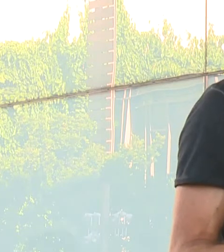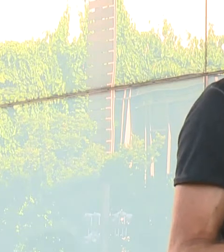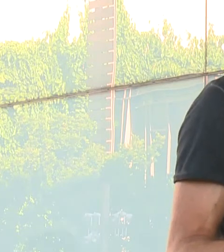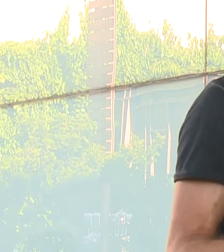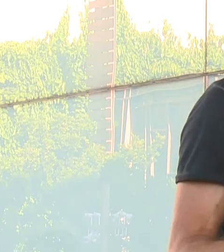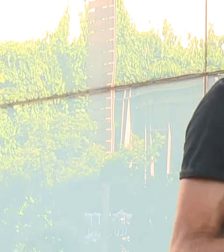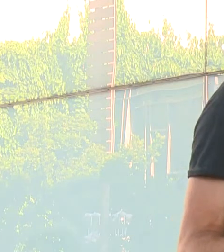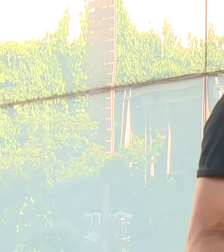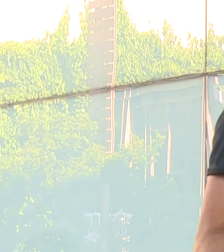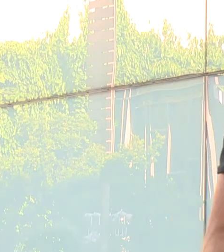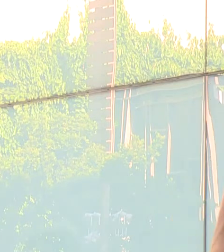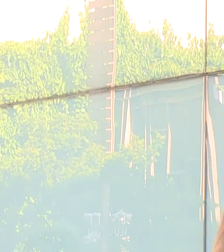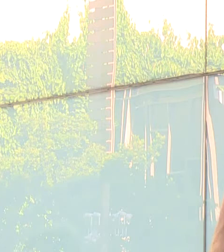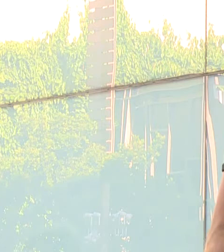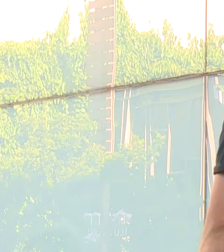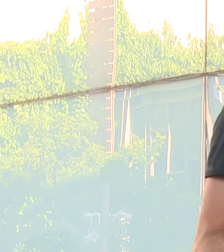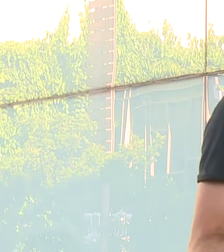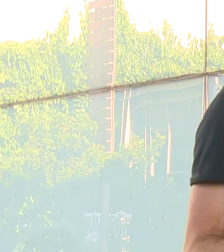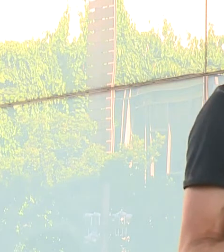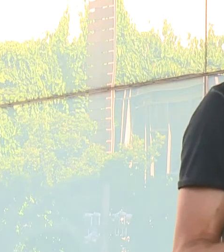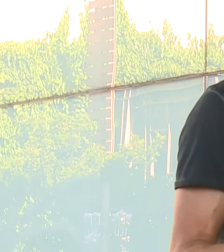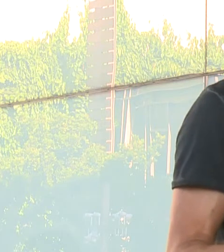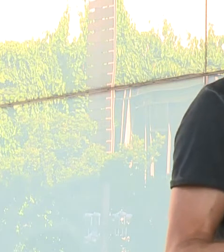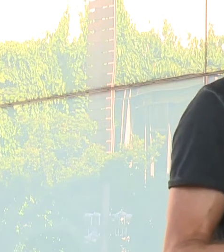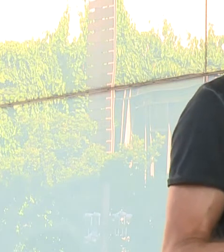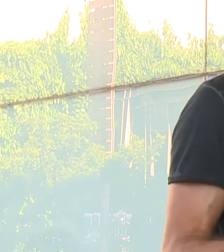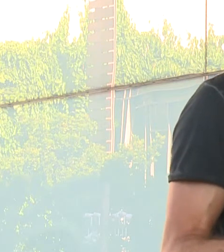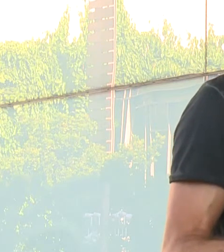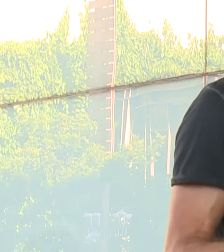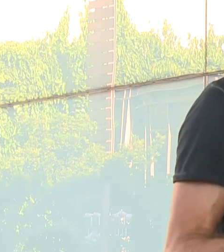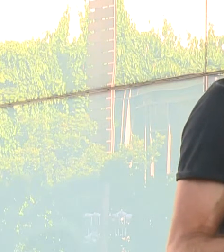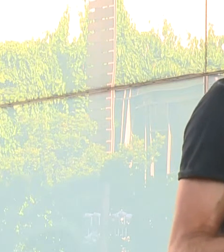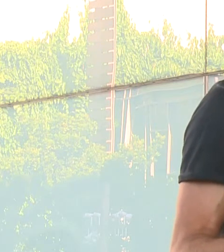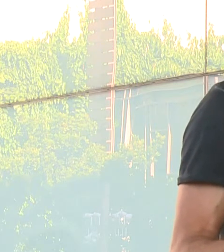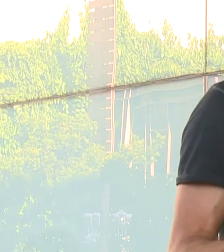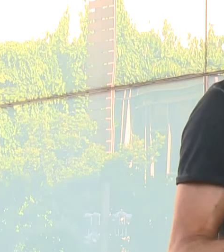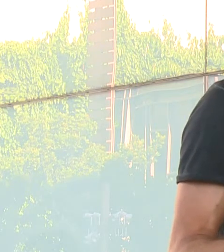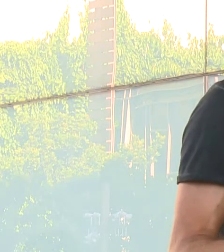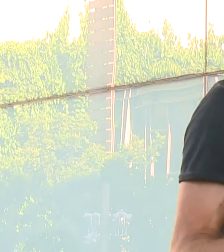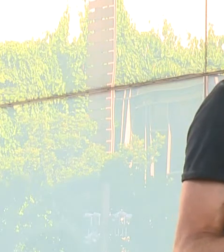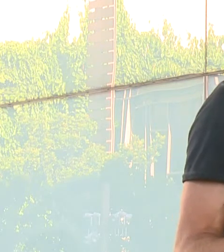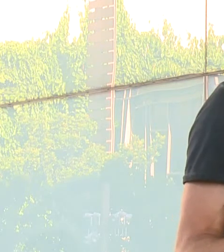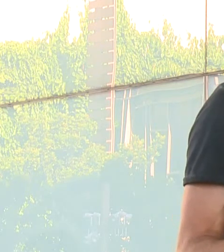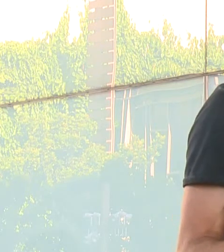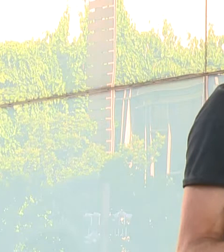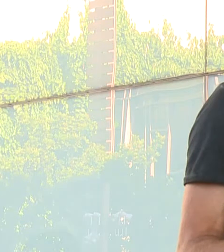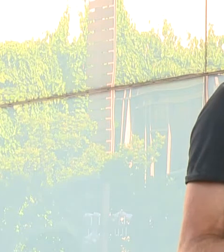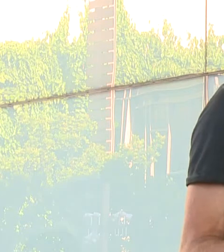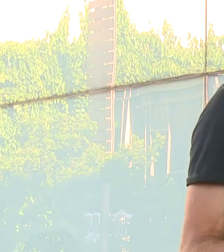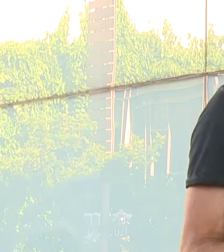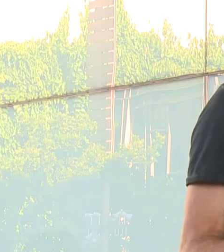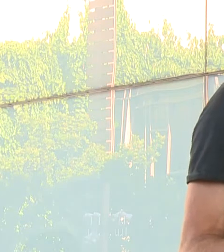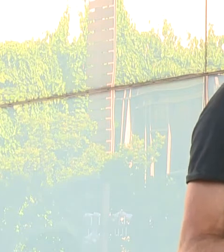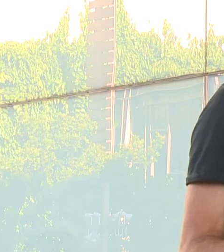of, and scripted lives that at times were truly inspiring. Doctors, aliens, astronomers,